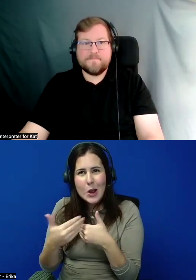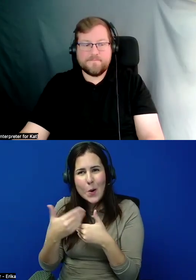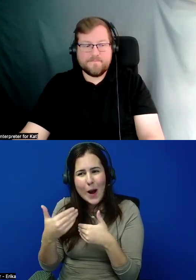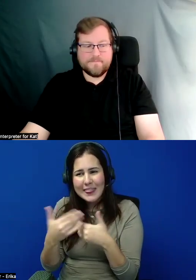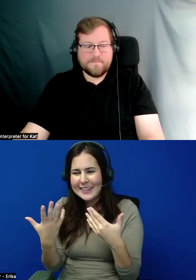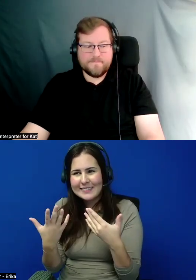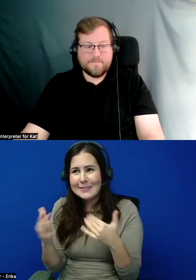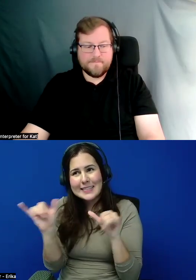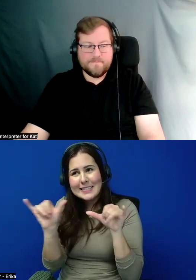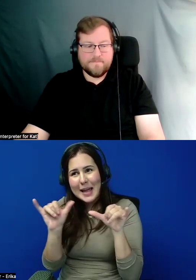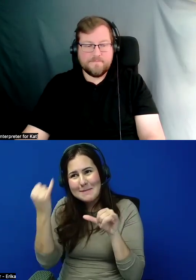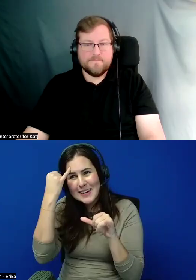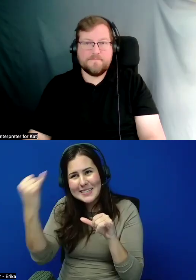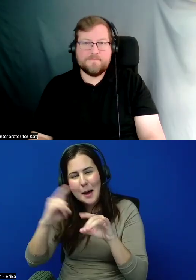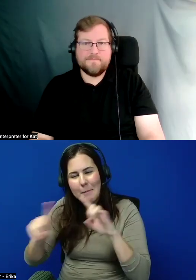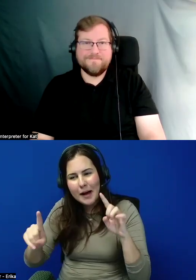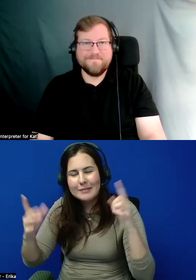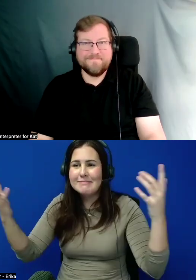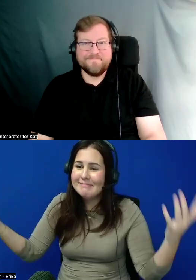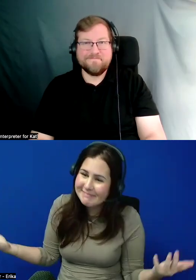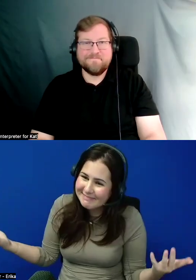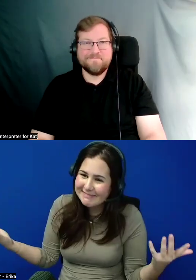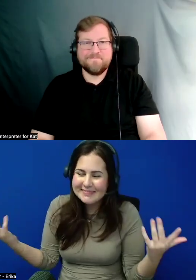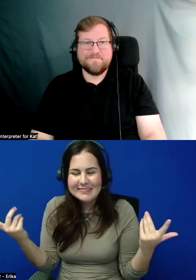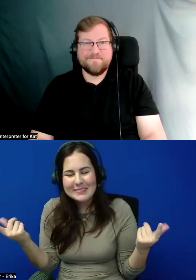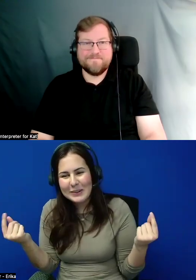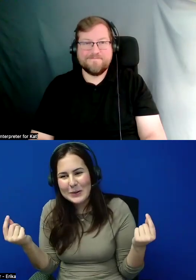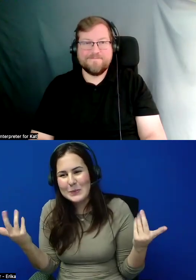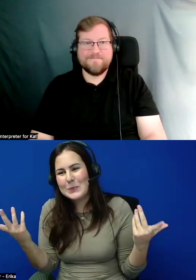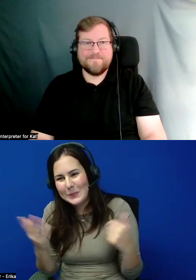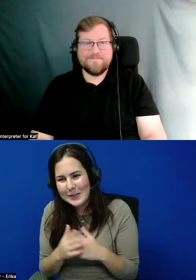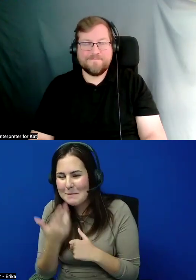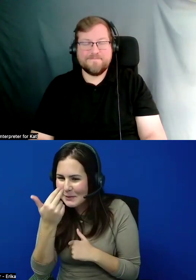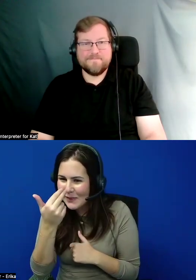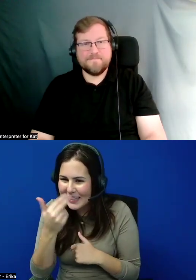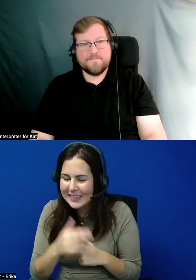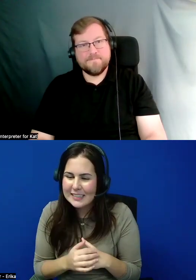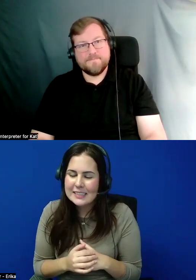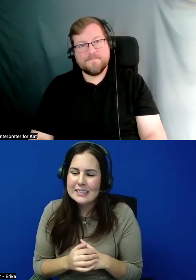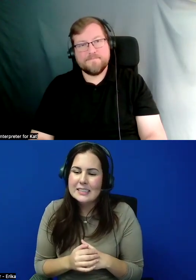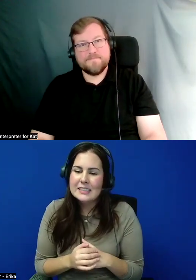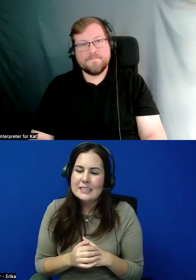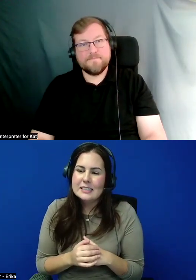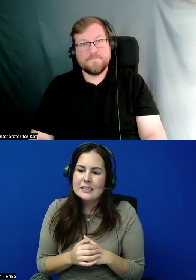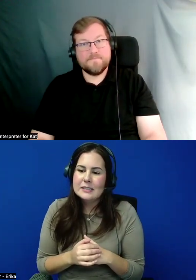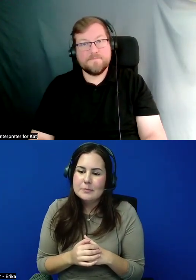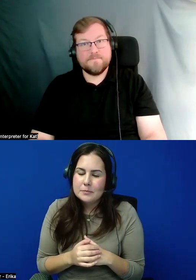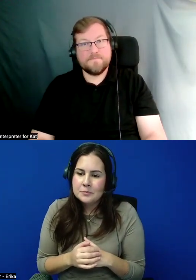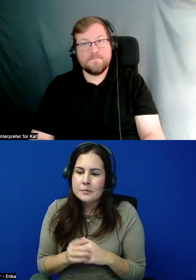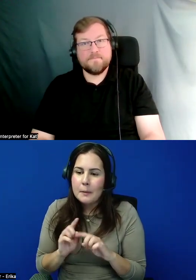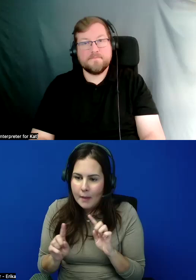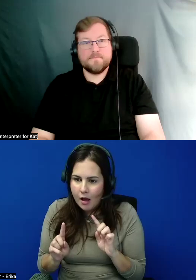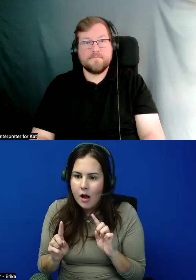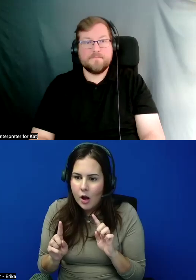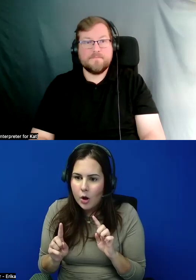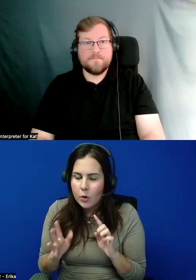same conclusion. Um, but it was funny. So we got to import some film people who